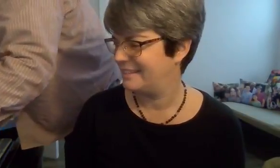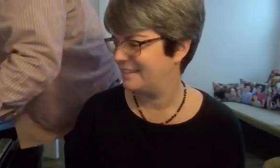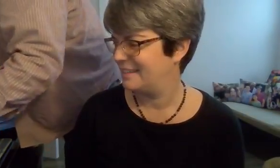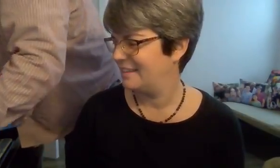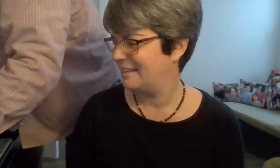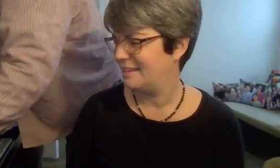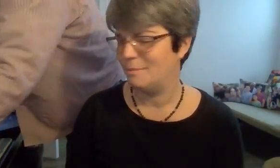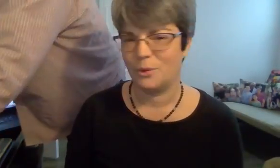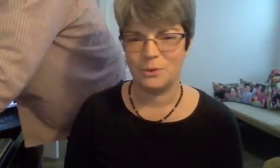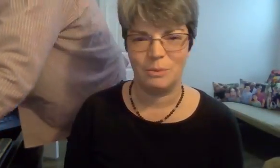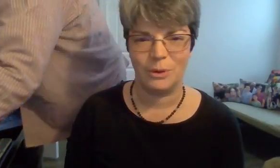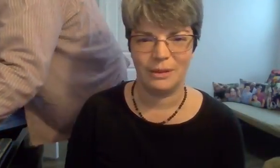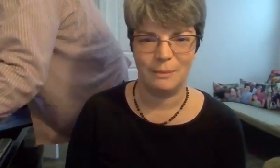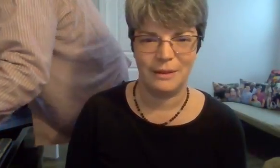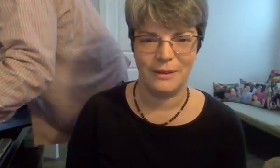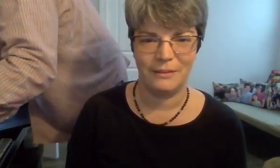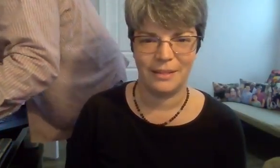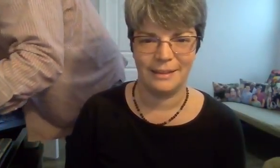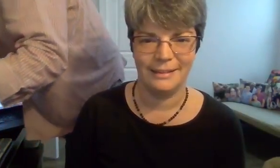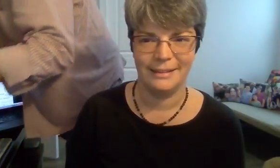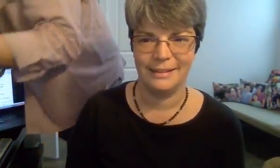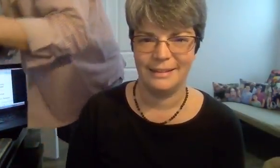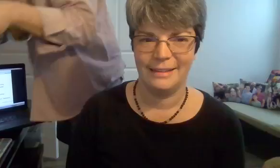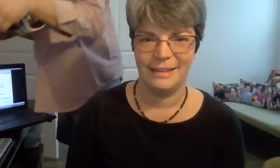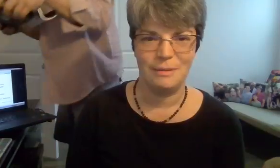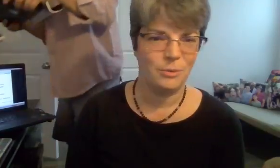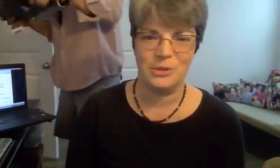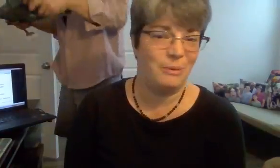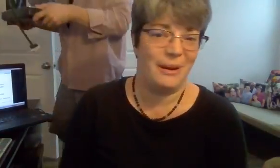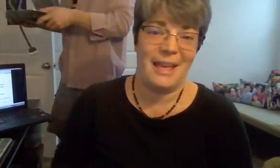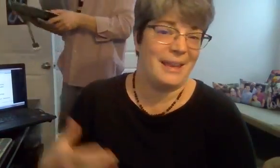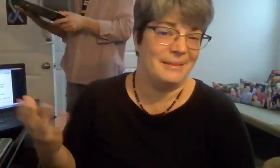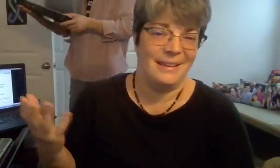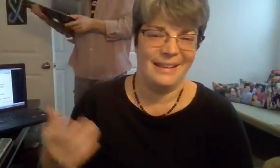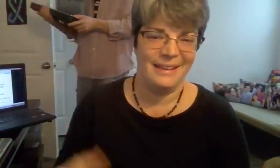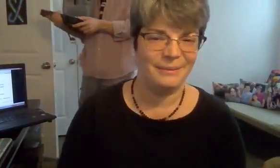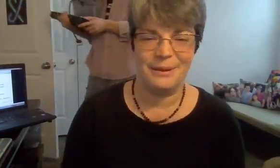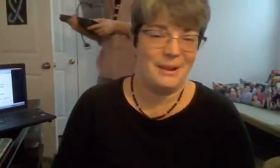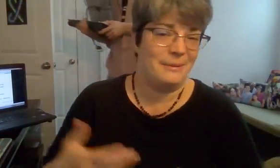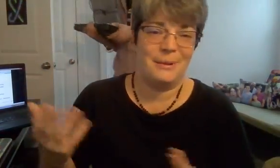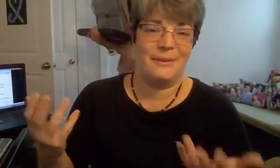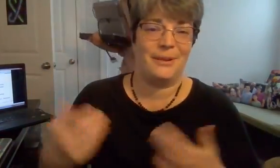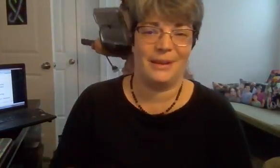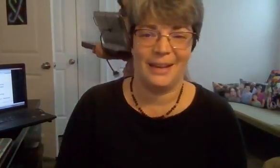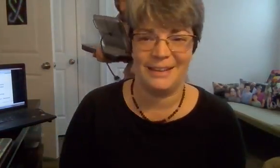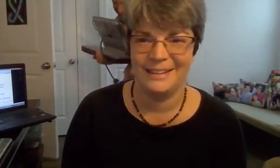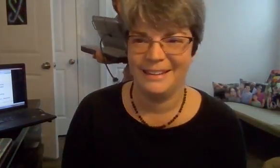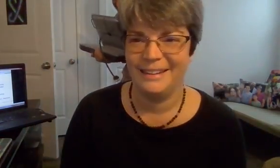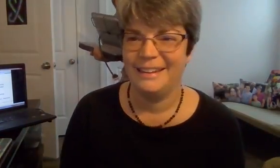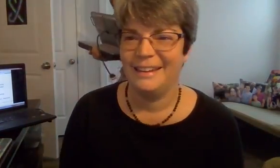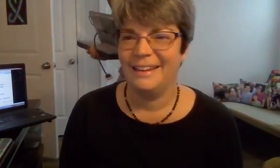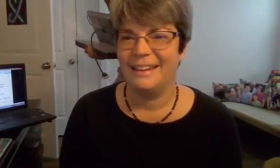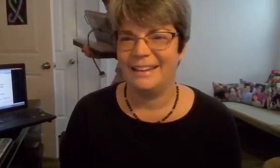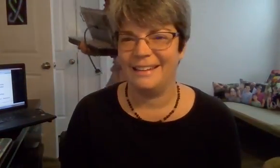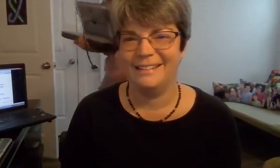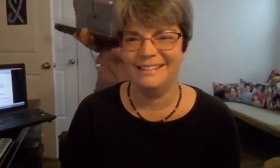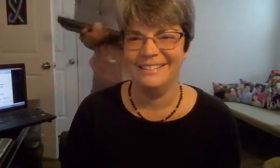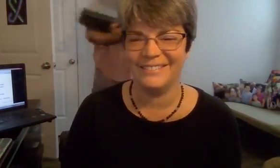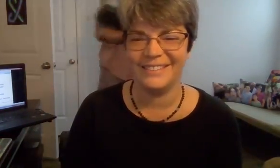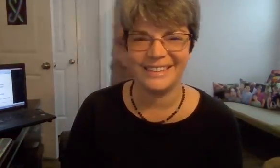Moral support. Moral support. A little bit of everything. Immoral support. Immoral support. Hey, whatever you got. Not judging. We're not